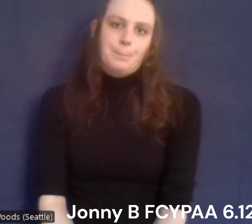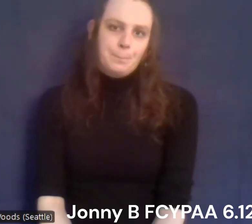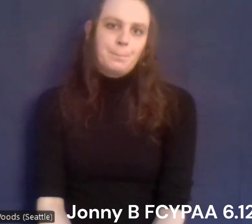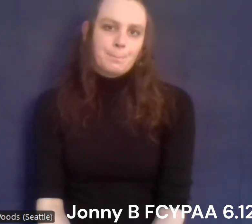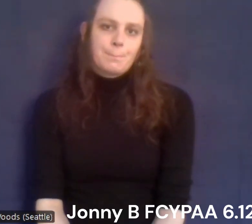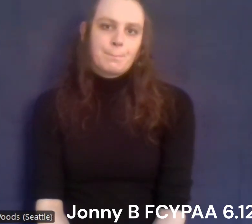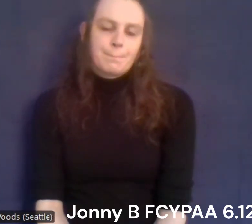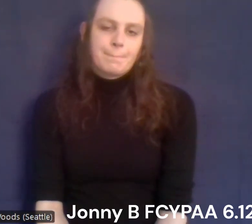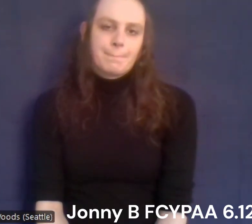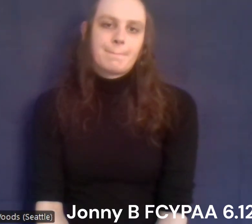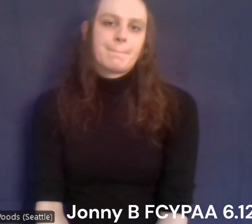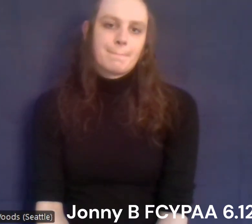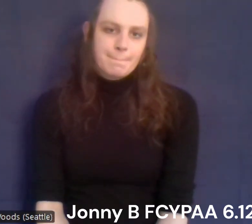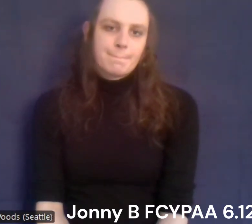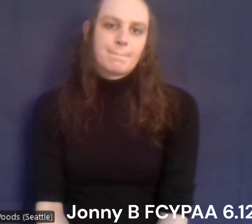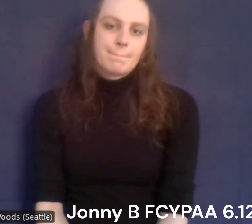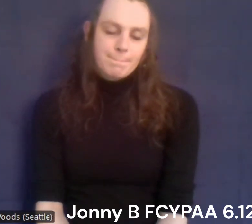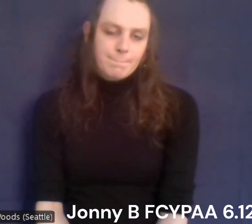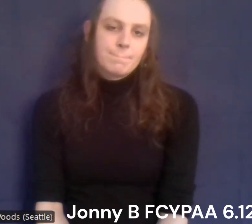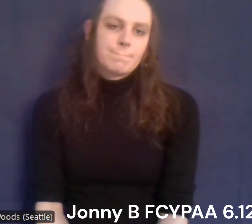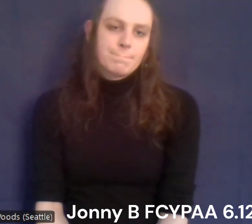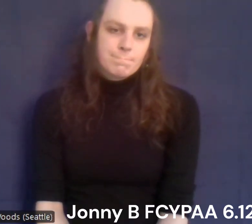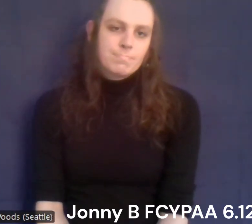coming back down and like really